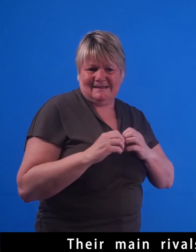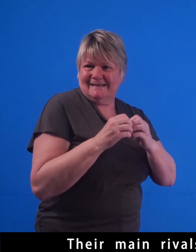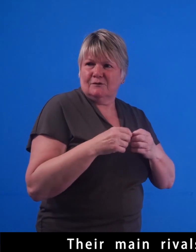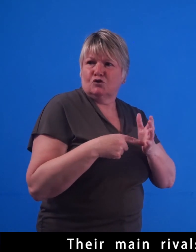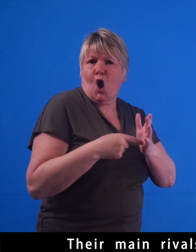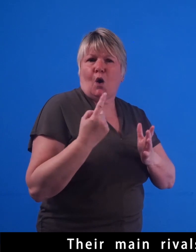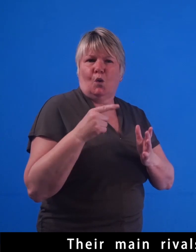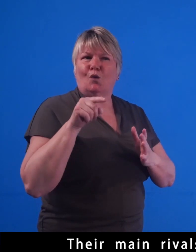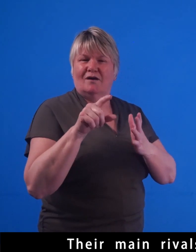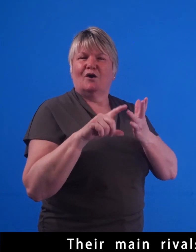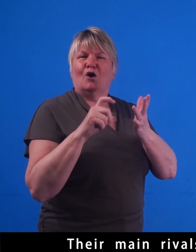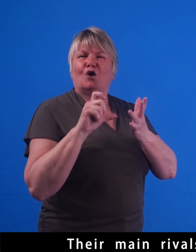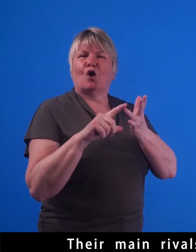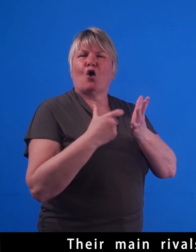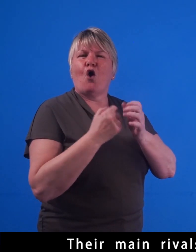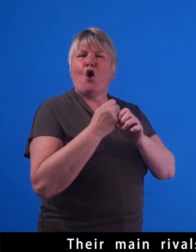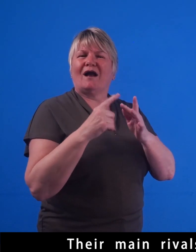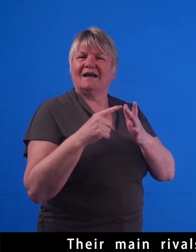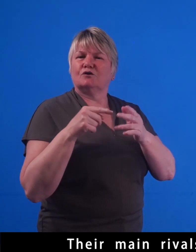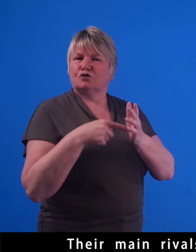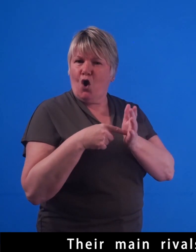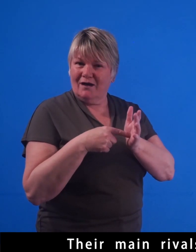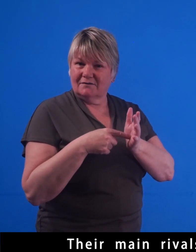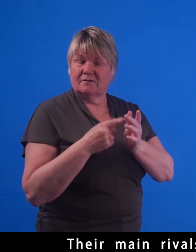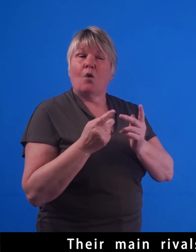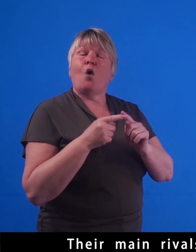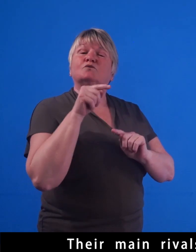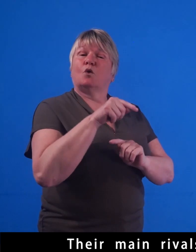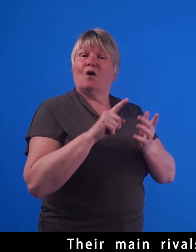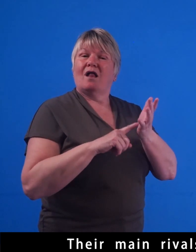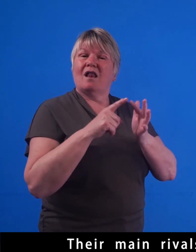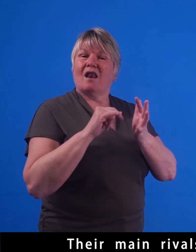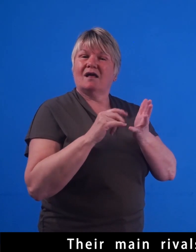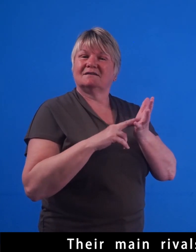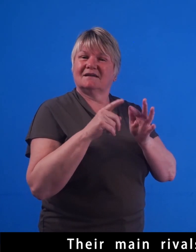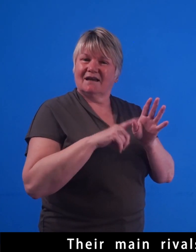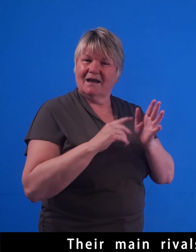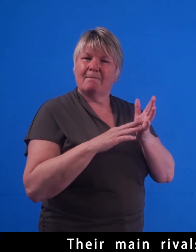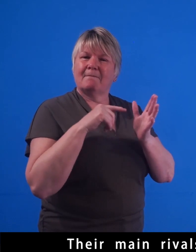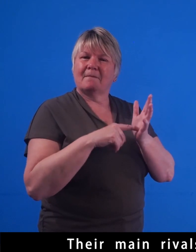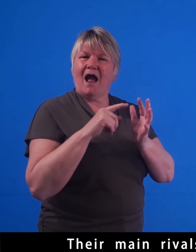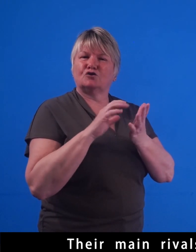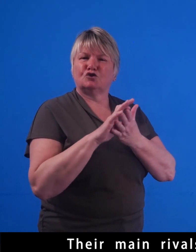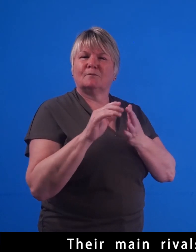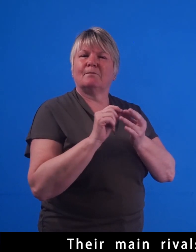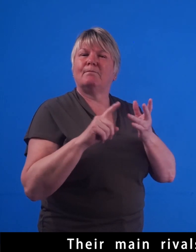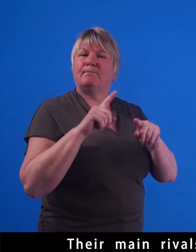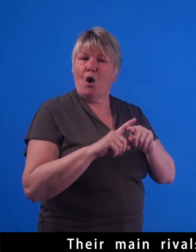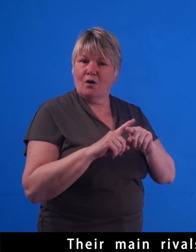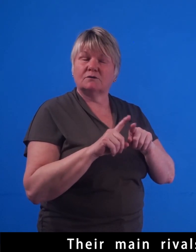Their main rivals were Corgi Toys and the Lesney Matchbox and models